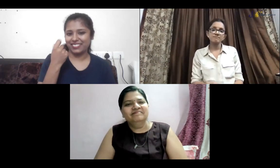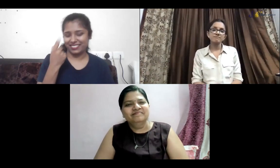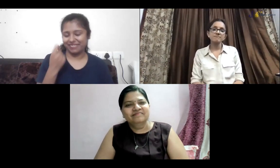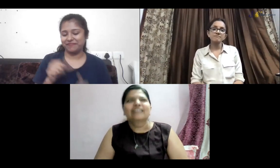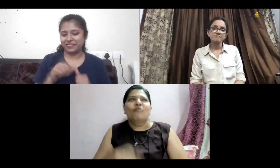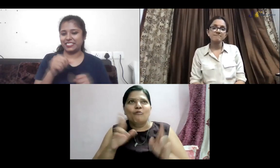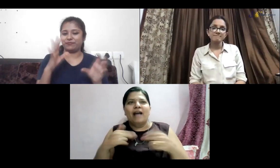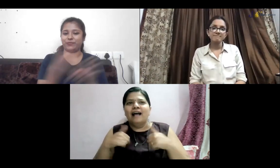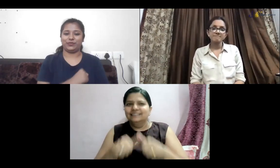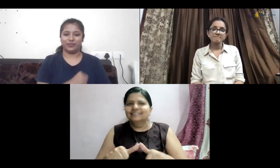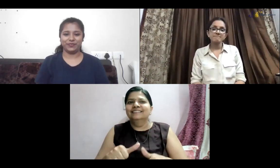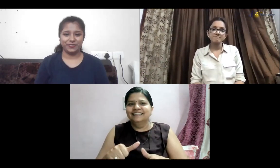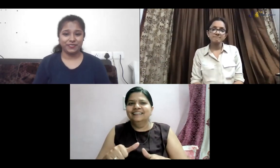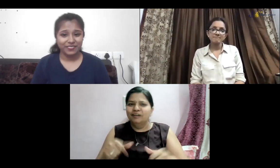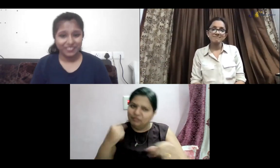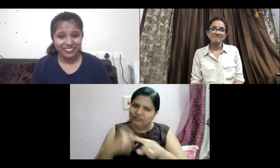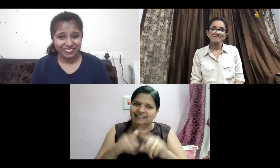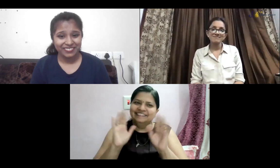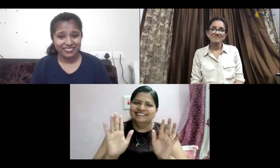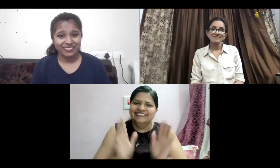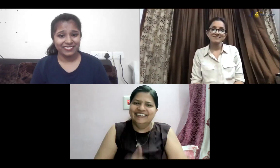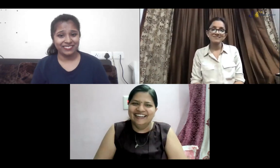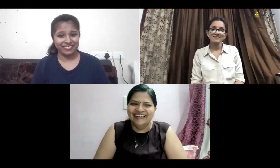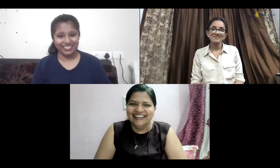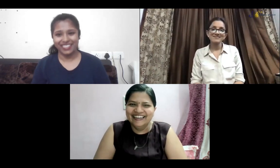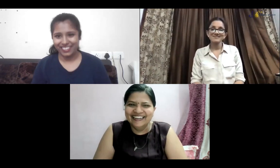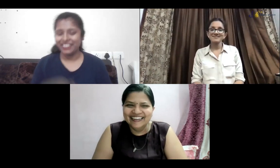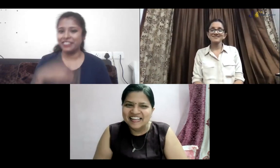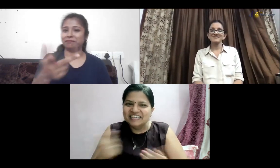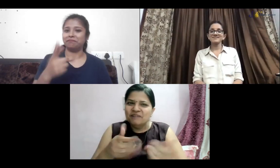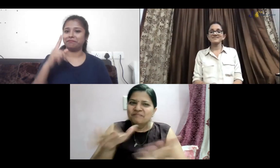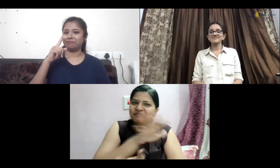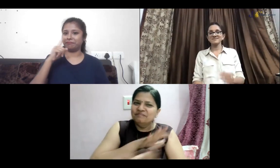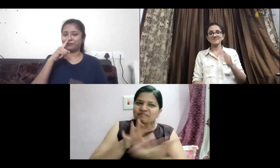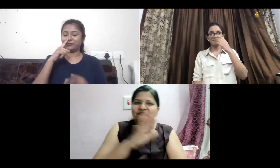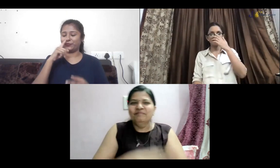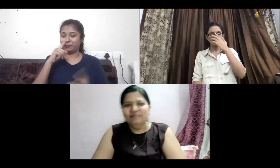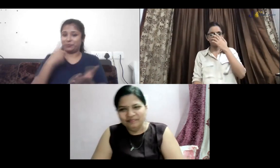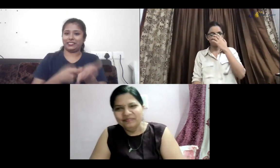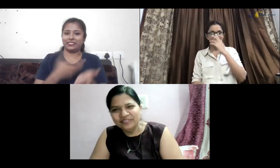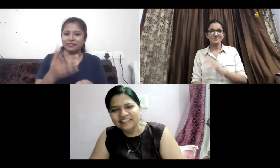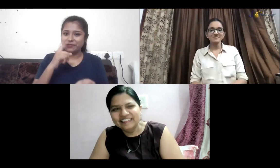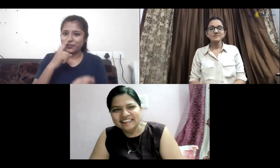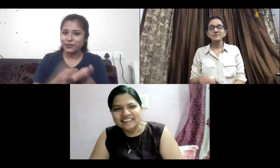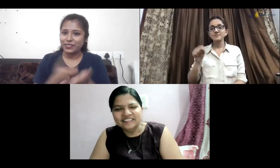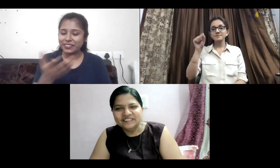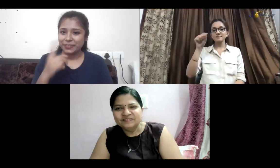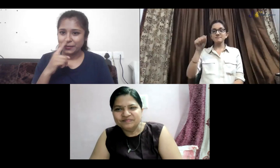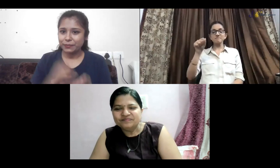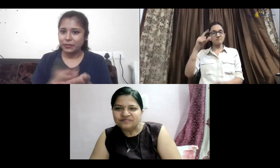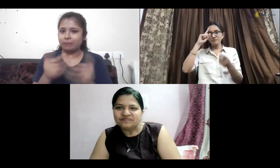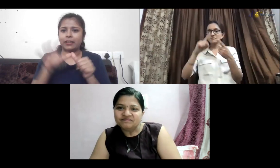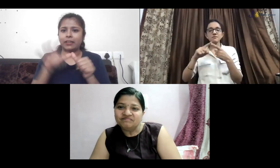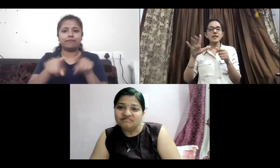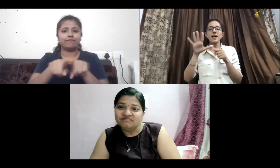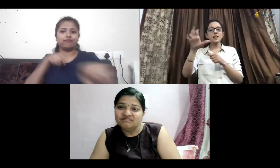places. I understand that's accessibility is missing. I hope I have answered your question. Survi, what's